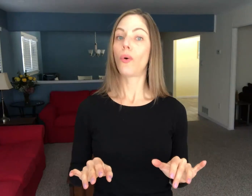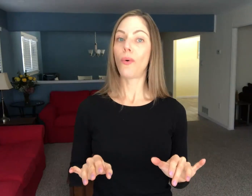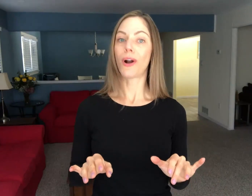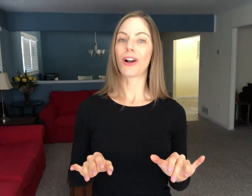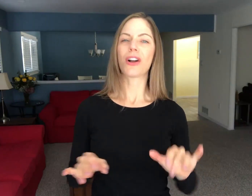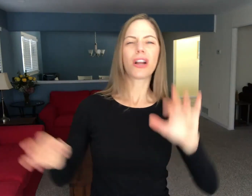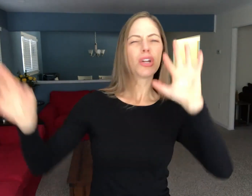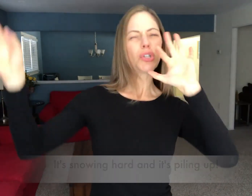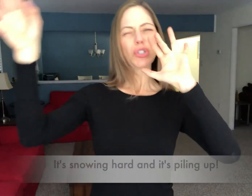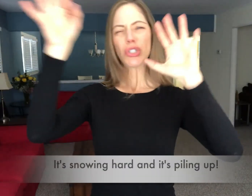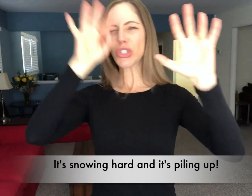or